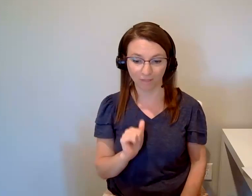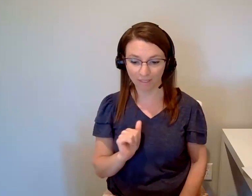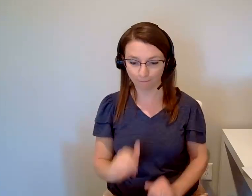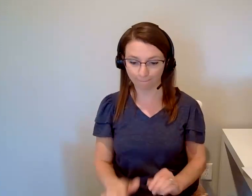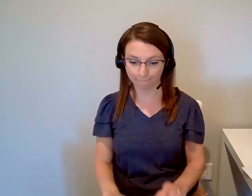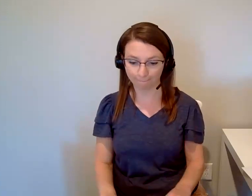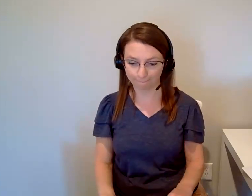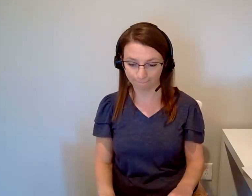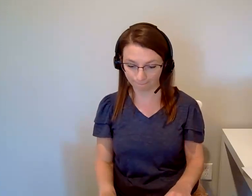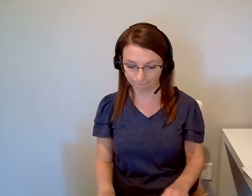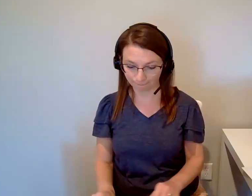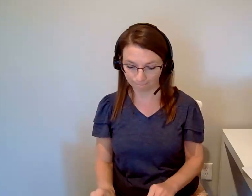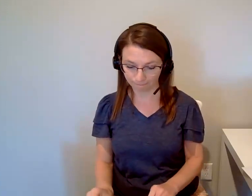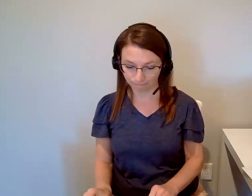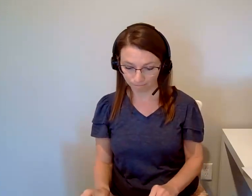right.